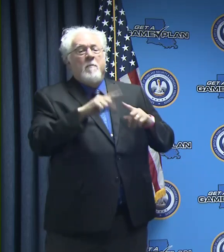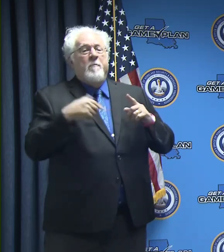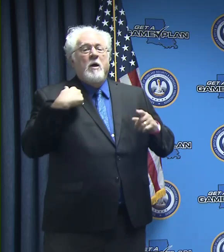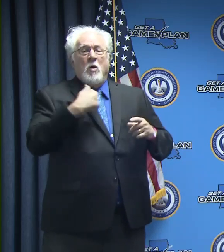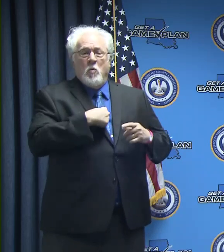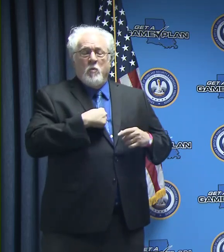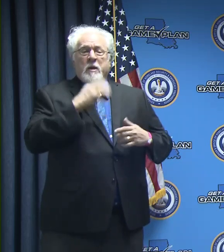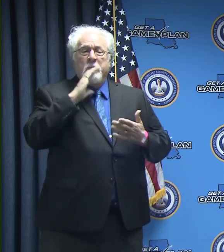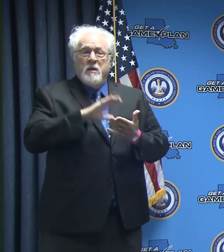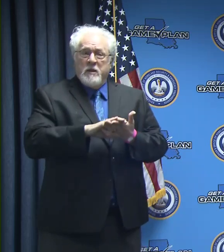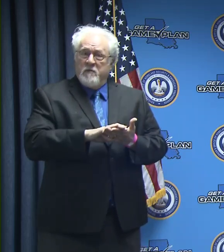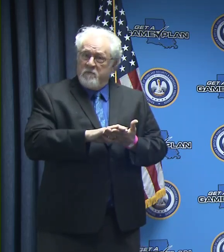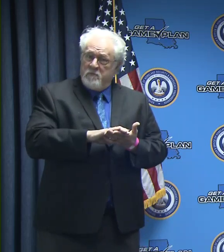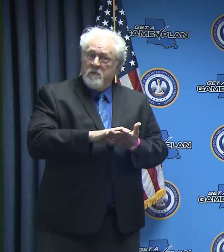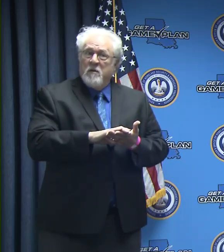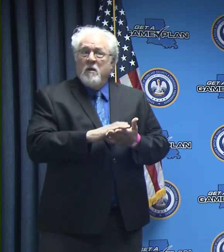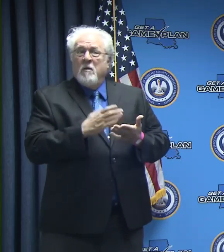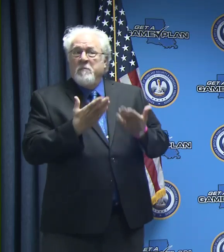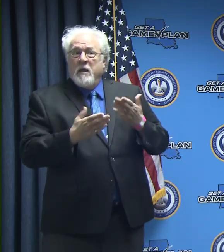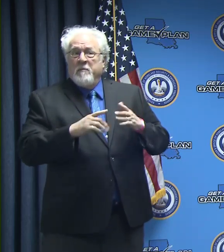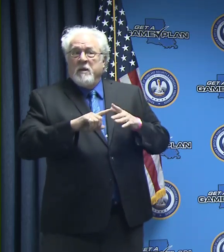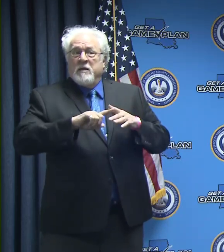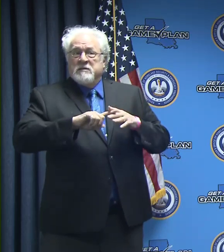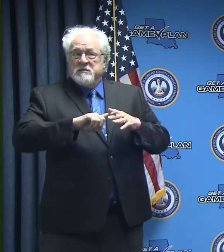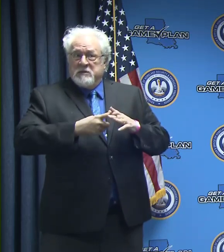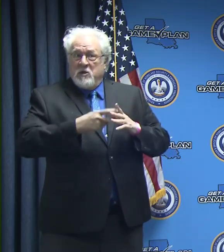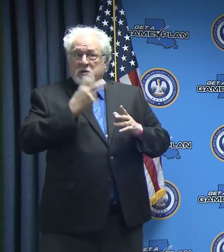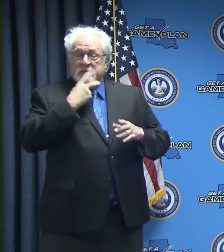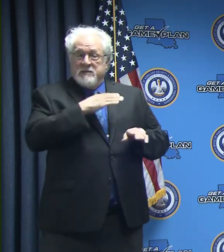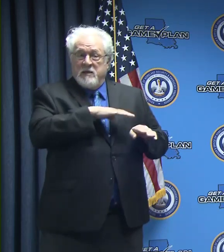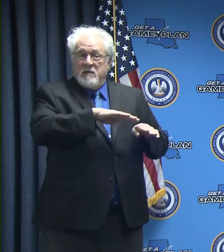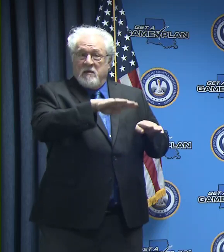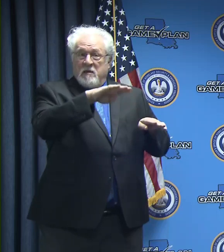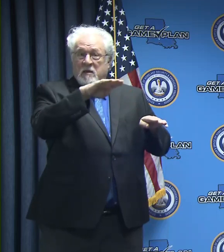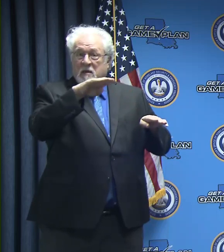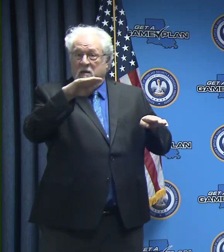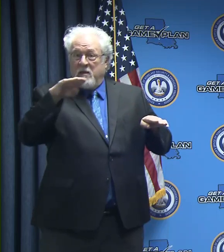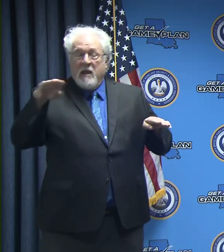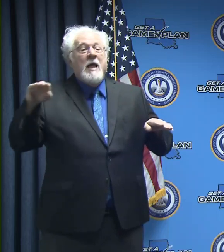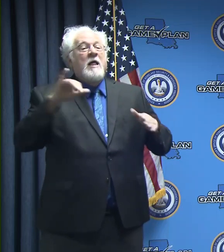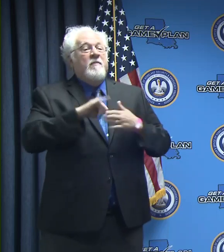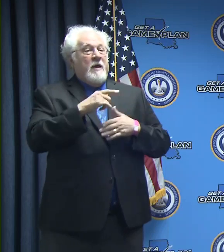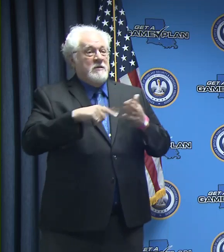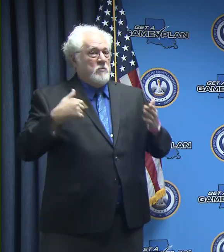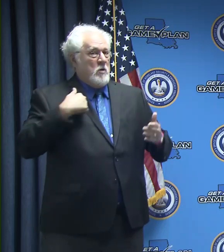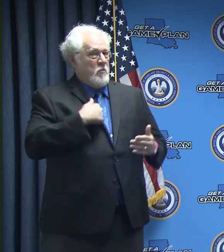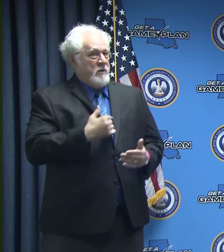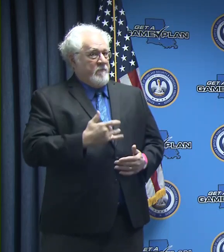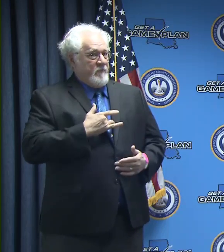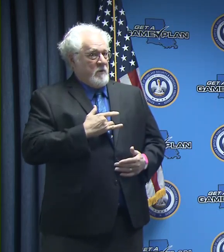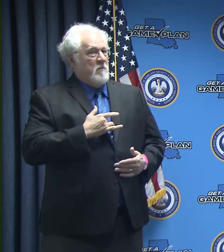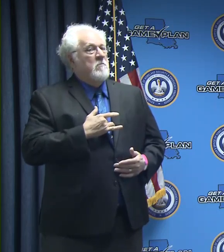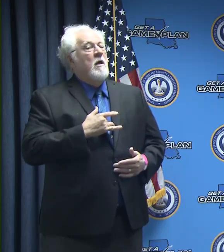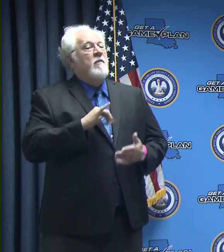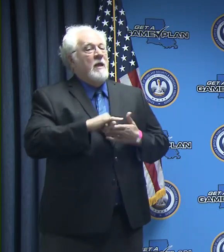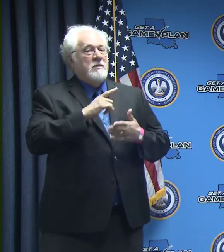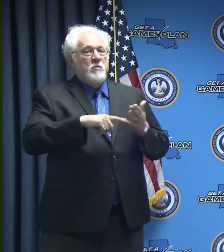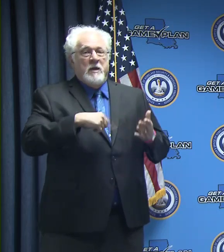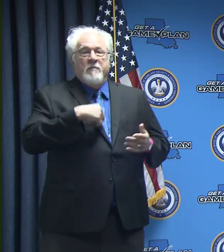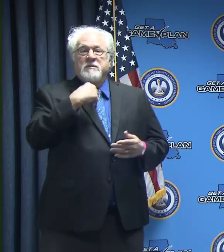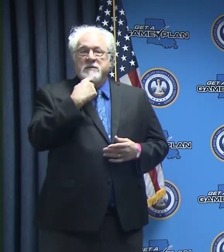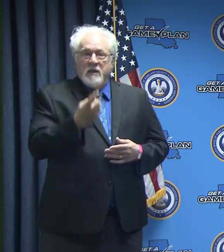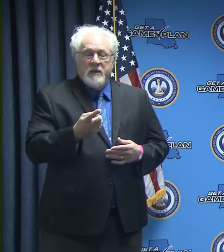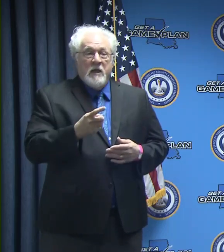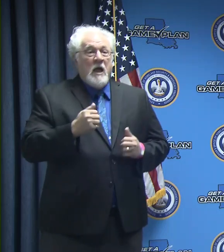we might be starting to see the beginning of flattening the curve. And that's what we believe, and so that's what I'm telling people.